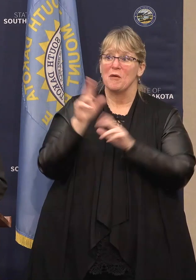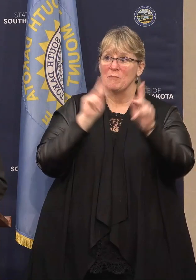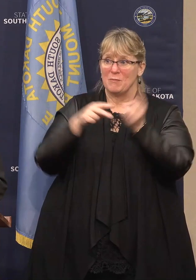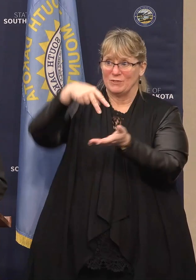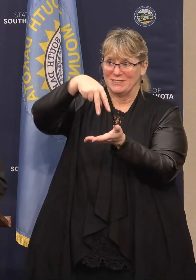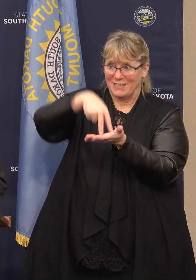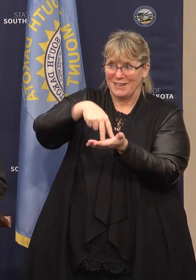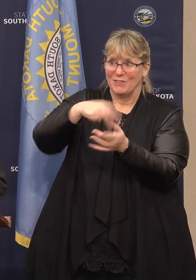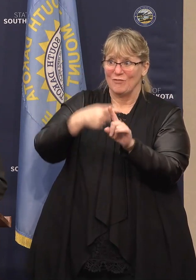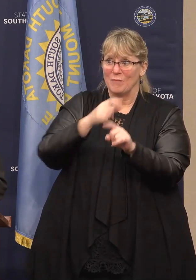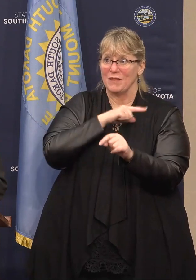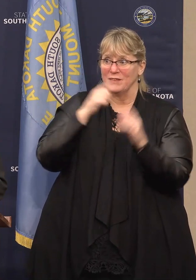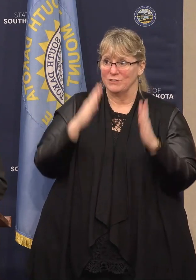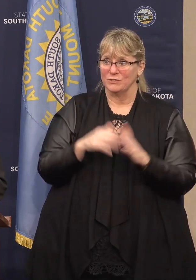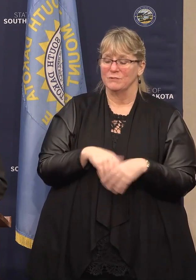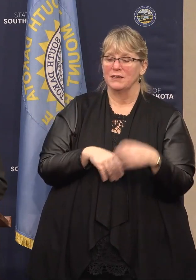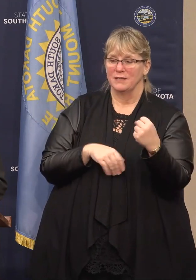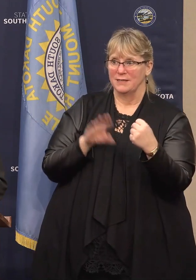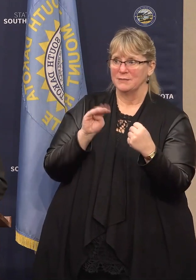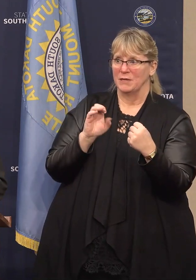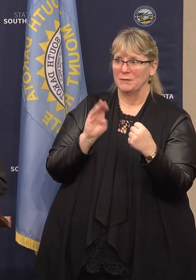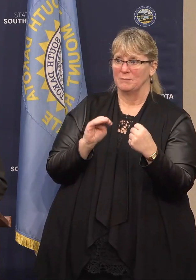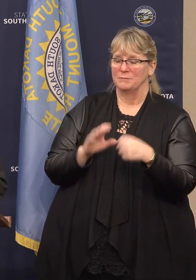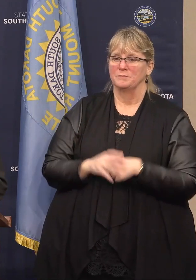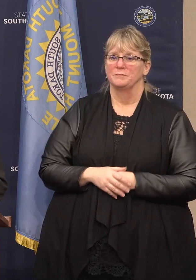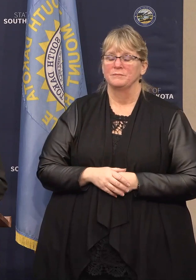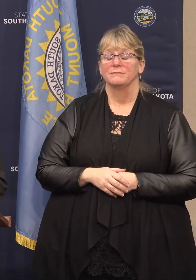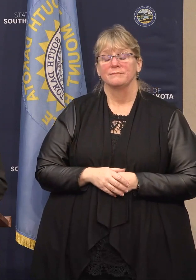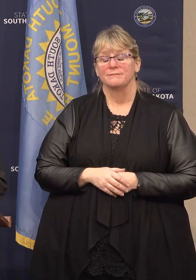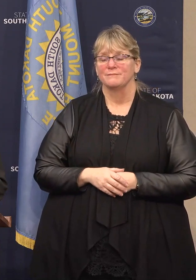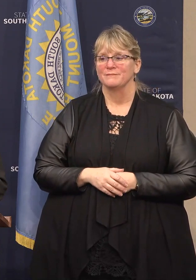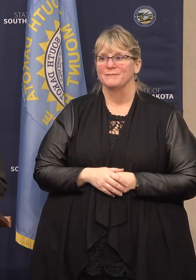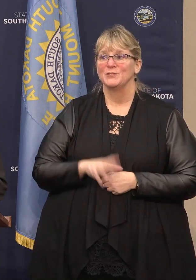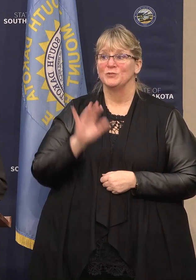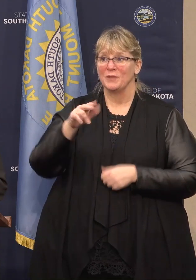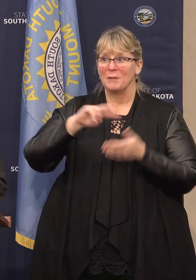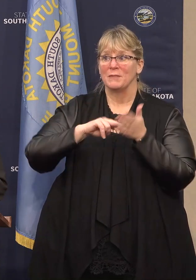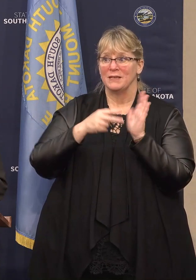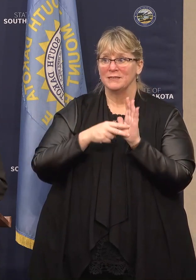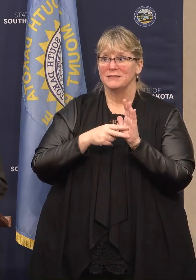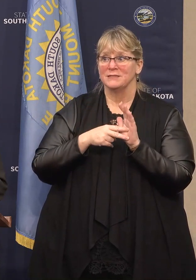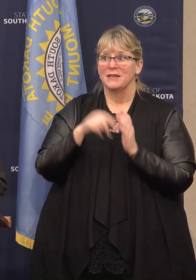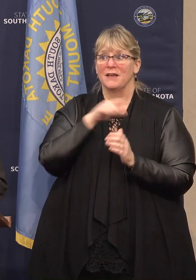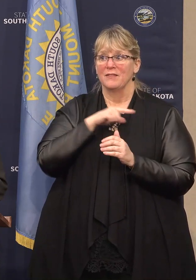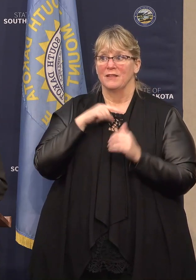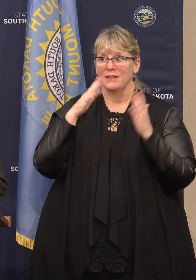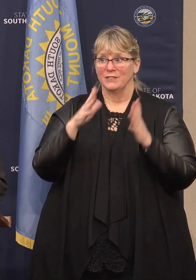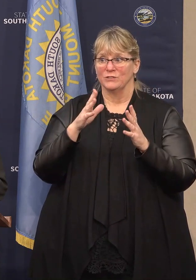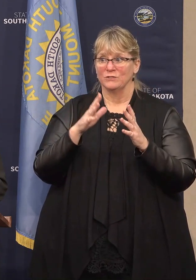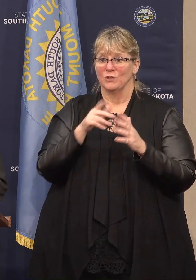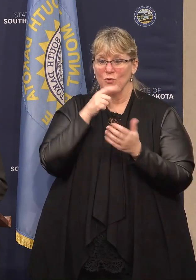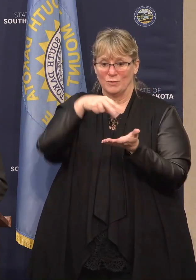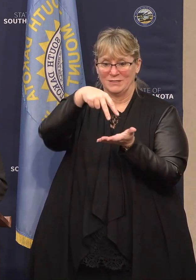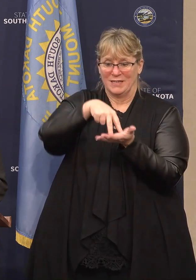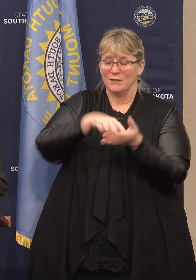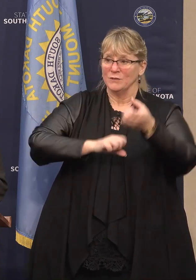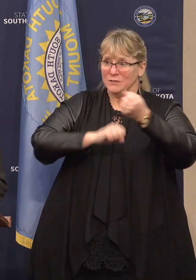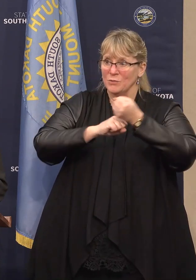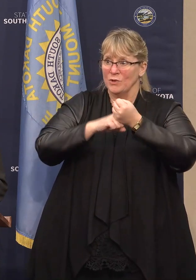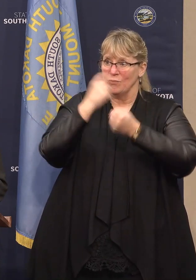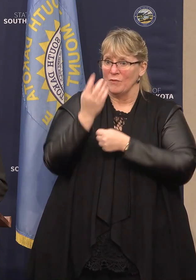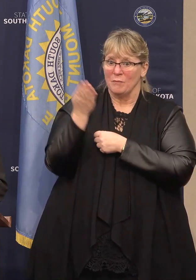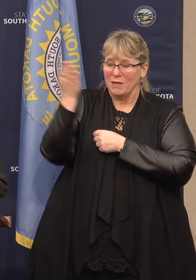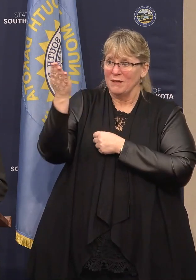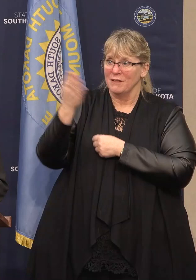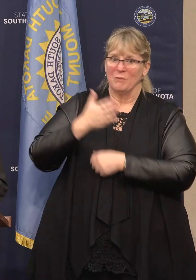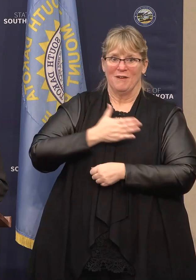ovation from legislators? Yes, ma'am. So it would indicate to me that the legislators that stood were in support of the bill and that